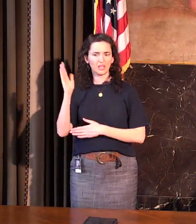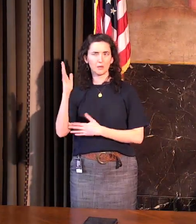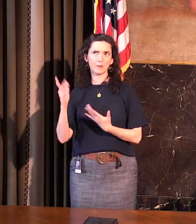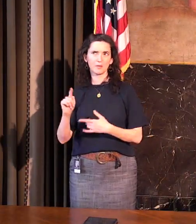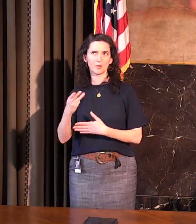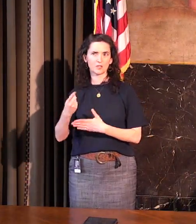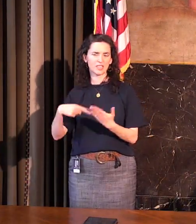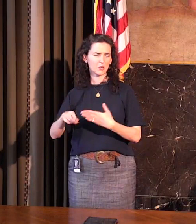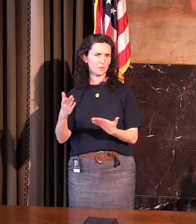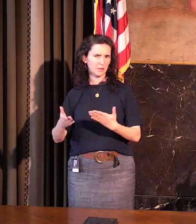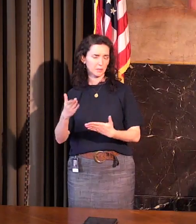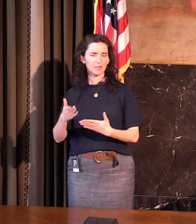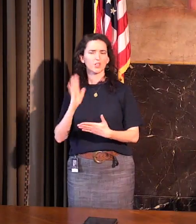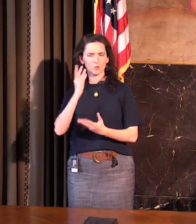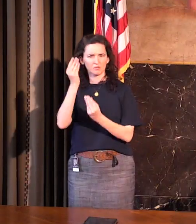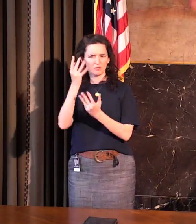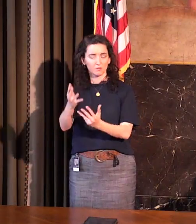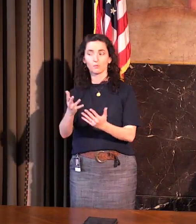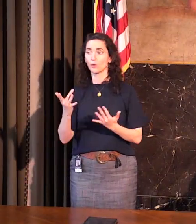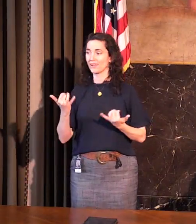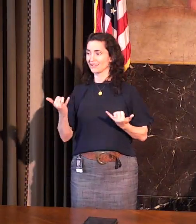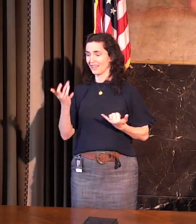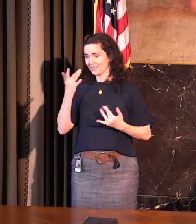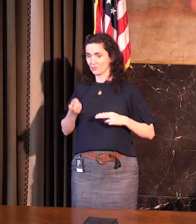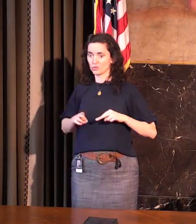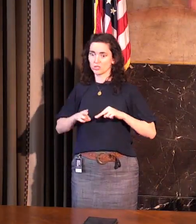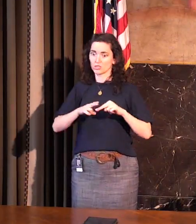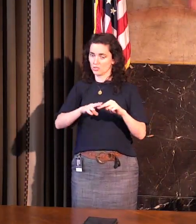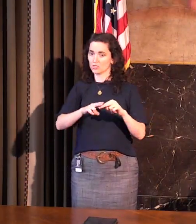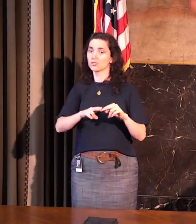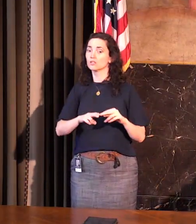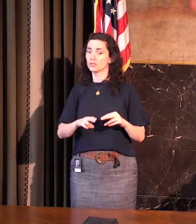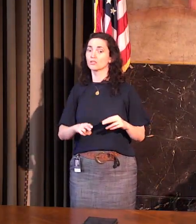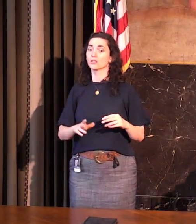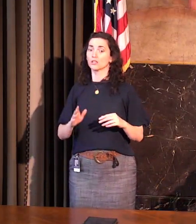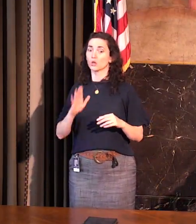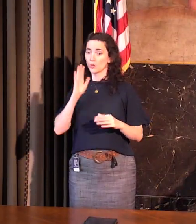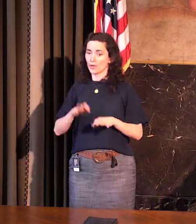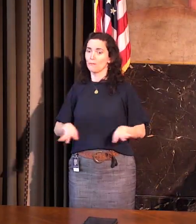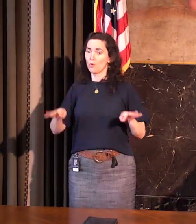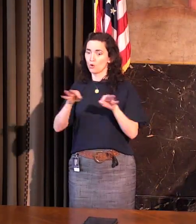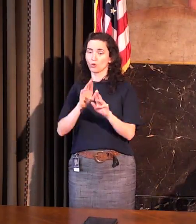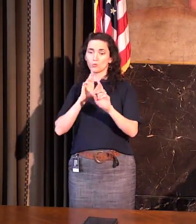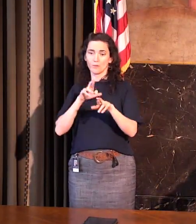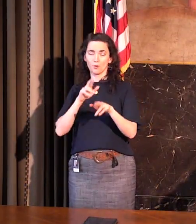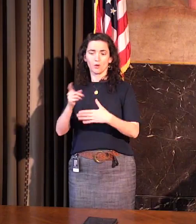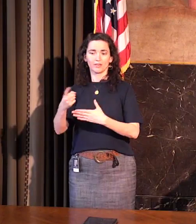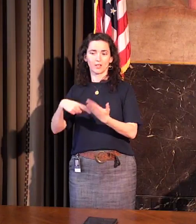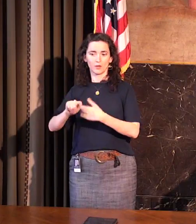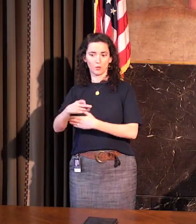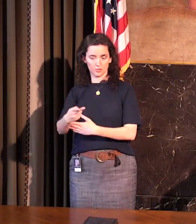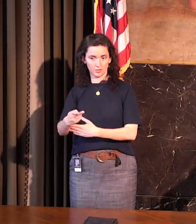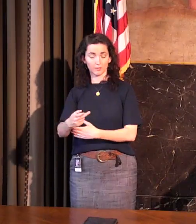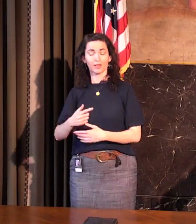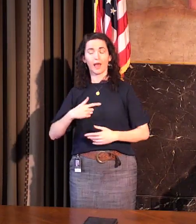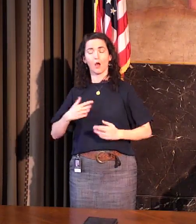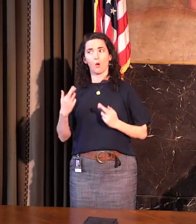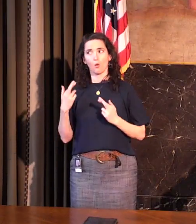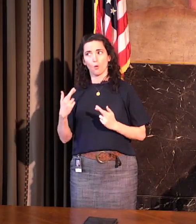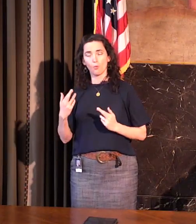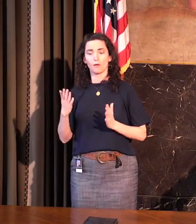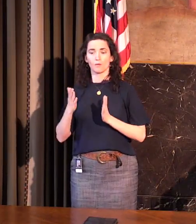know, because we're obviously in a surge, and there's going to be something newsworthy next Thursday. I hope and